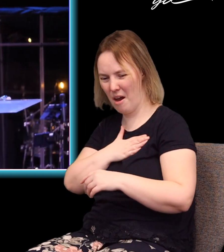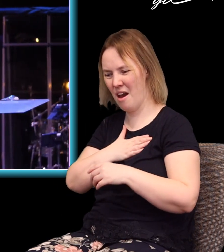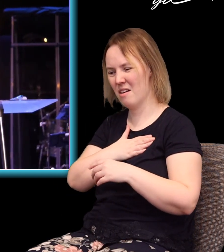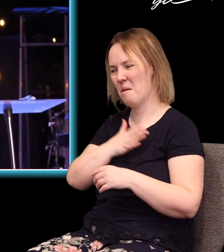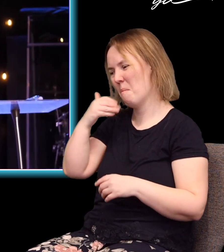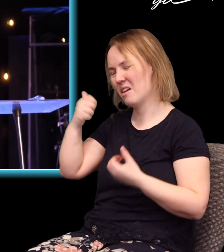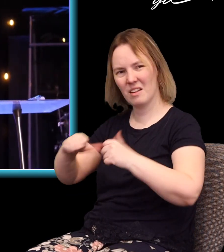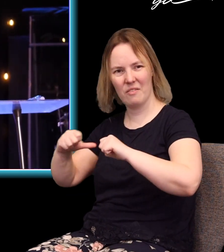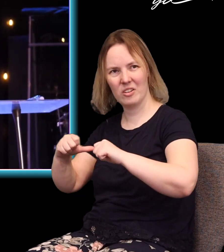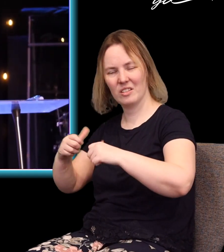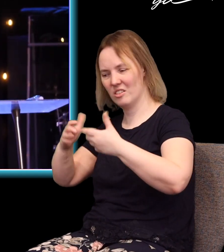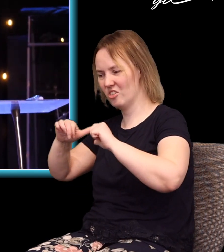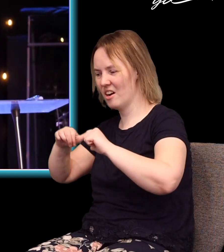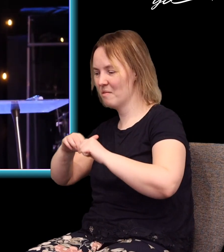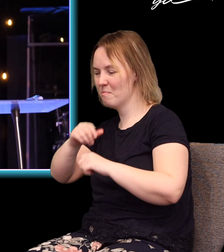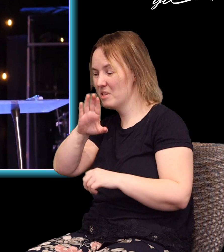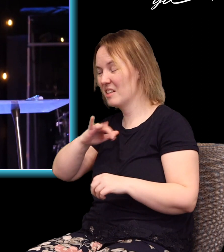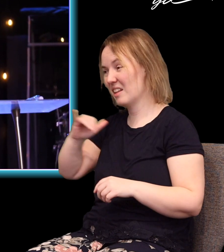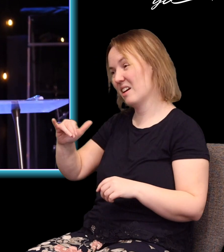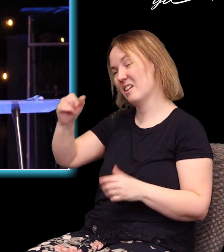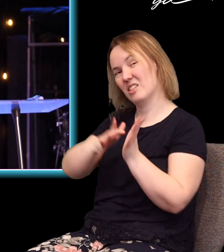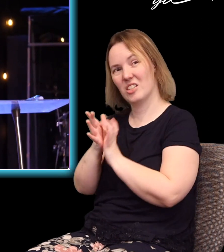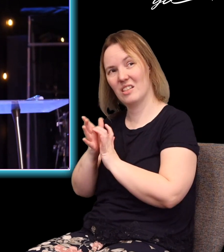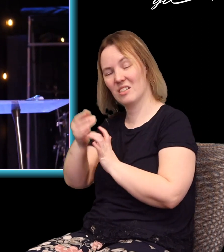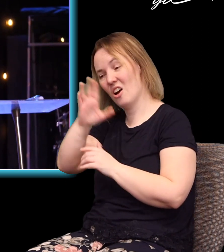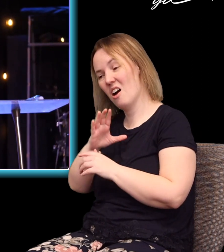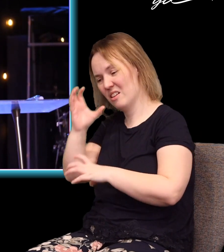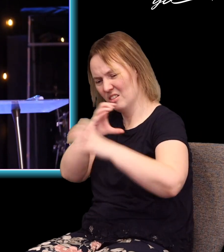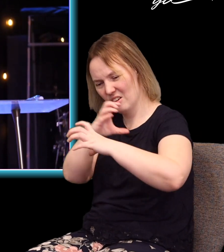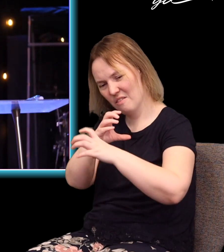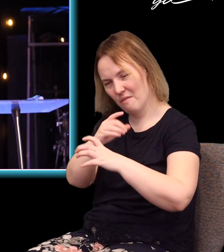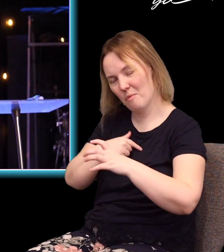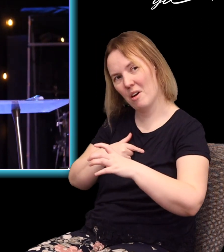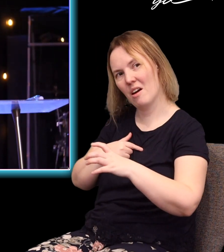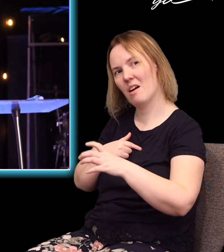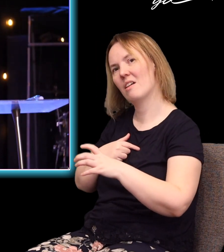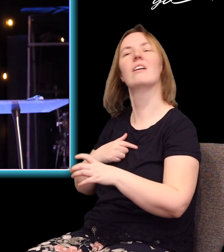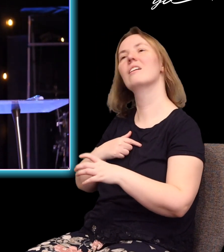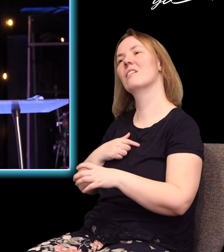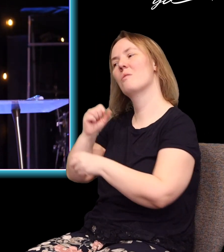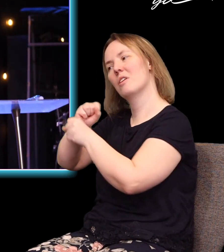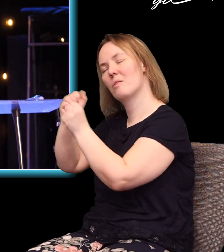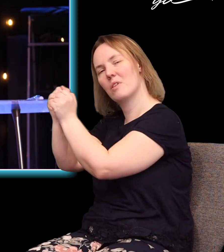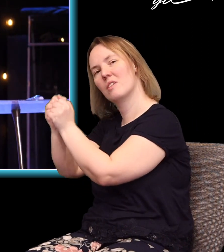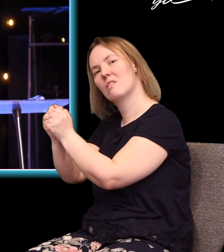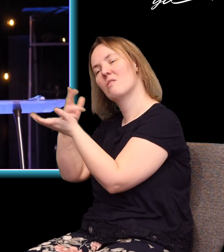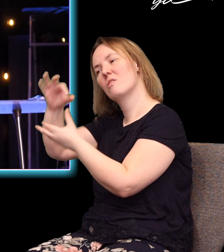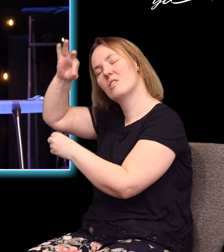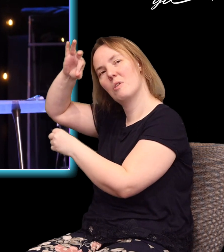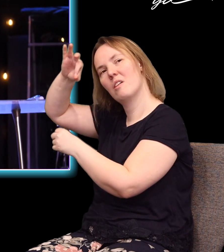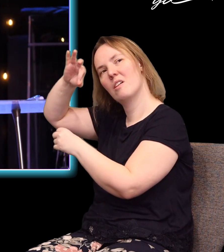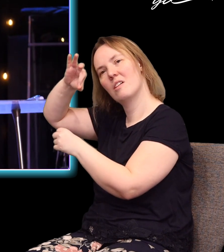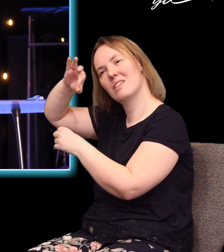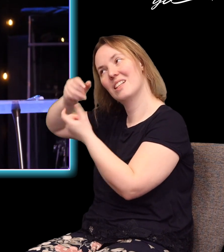for my best efforts to try to be like Jesus. God is looking for my cooperation with the Holy Spirit